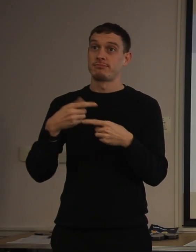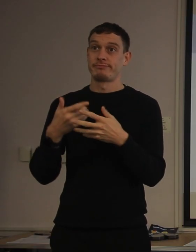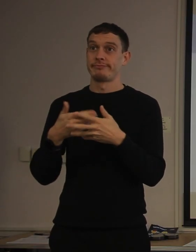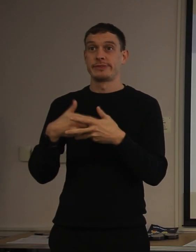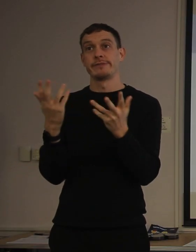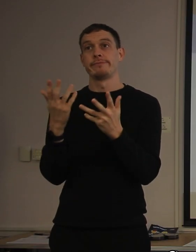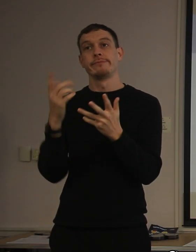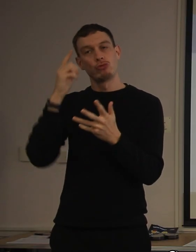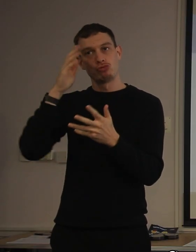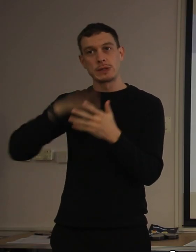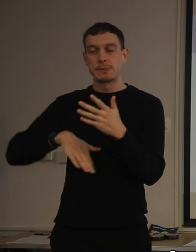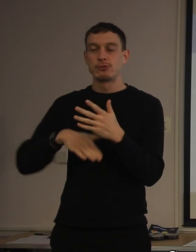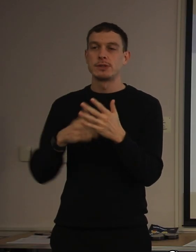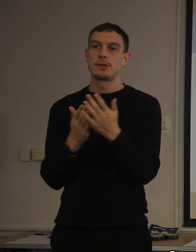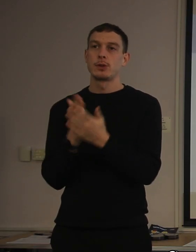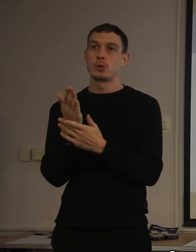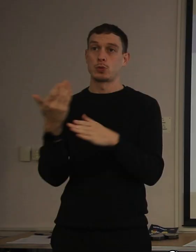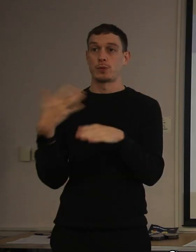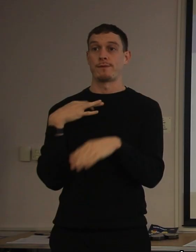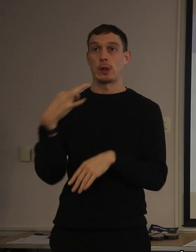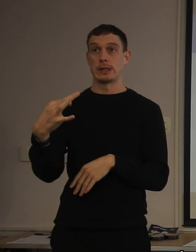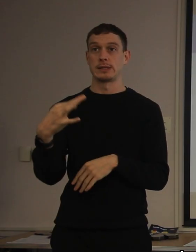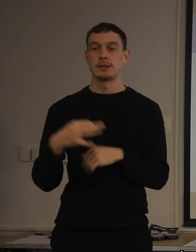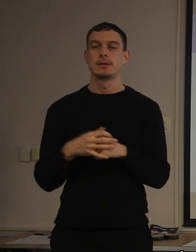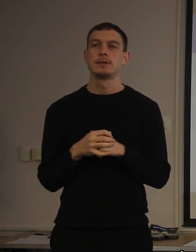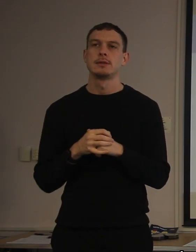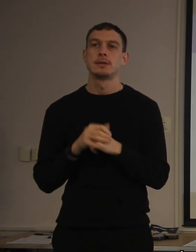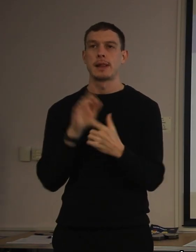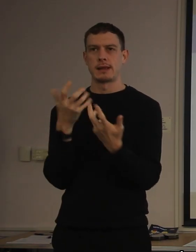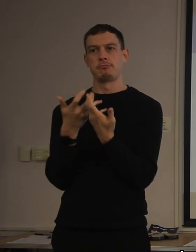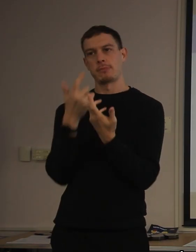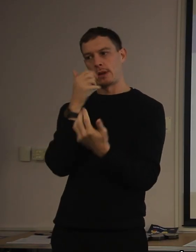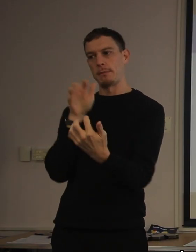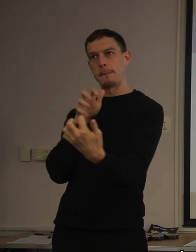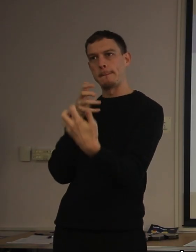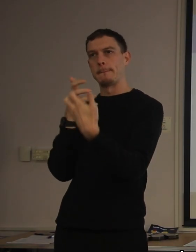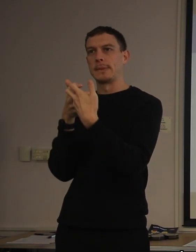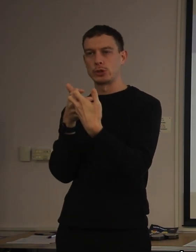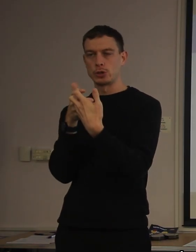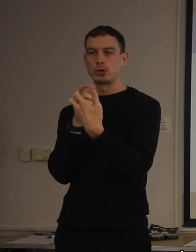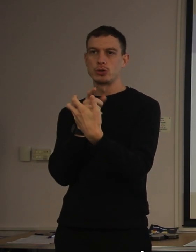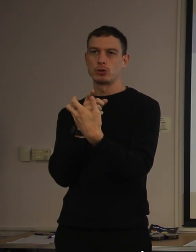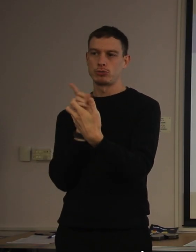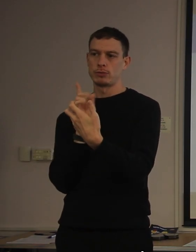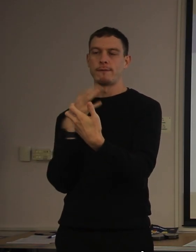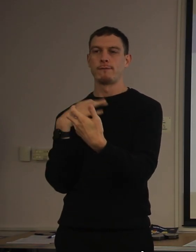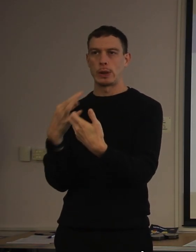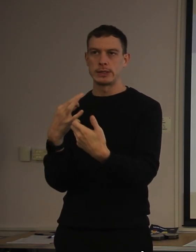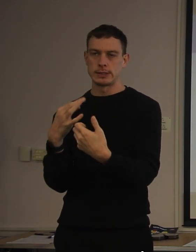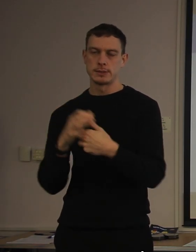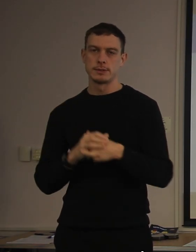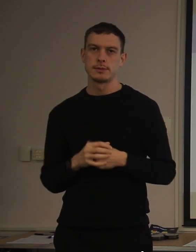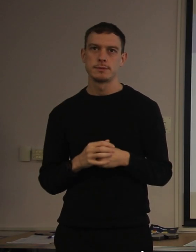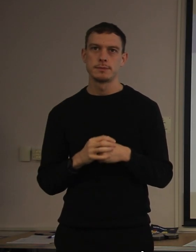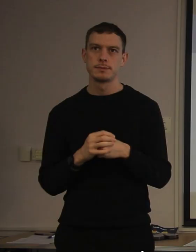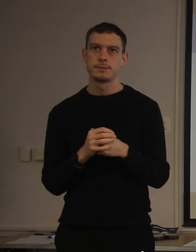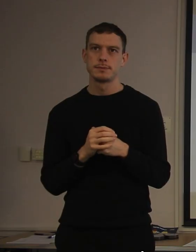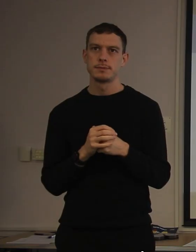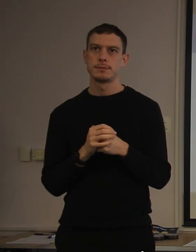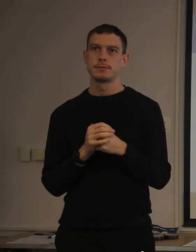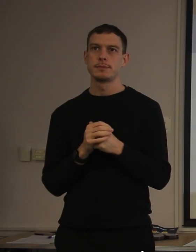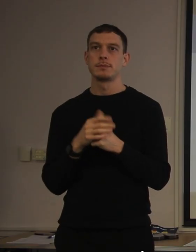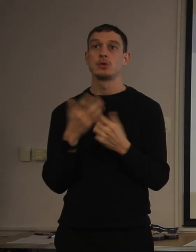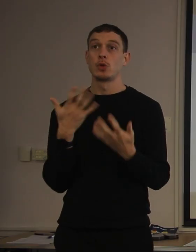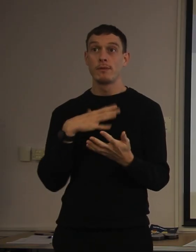experiences until they can find something that really works for them. So if you're interested in volunteering or getting a